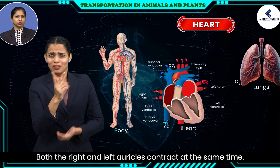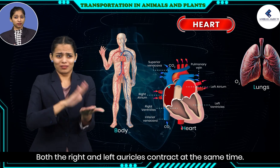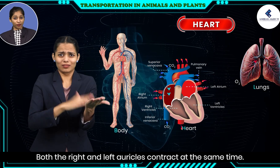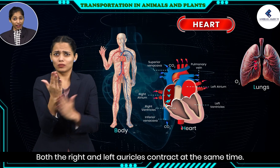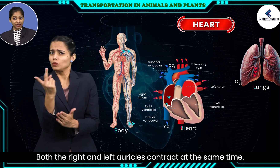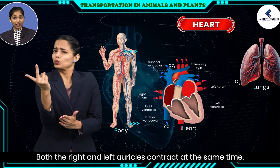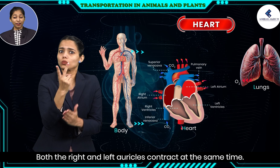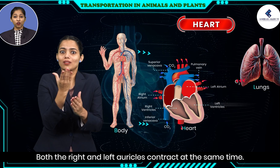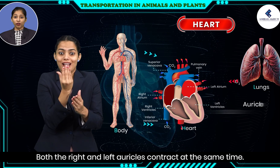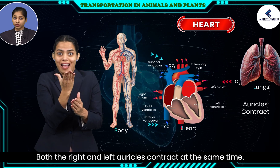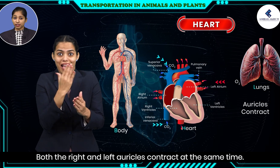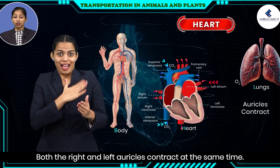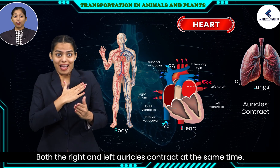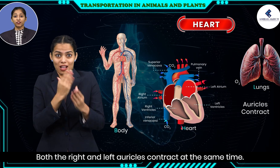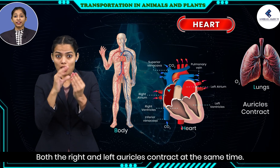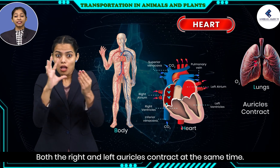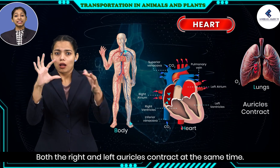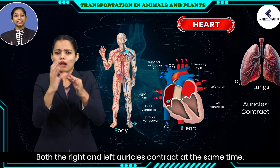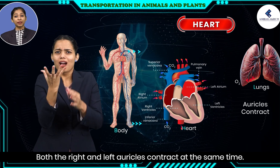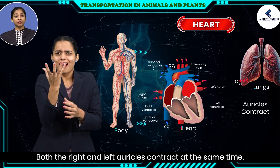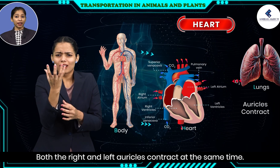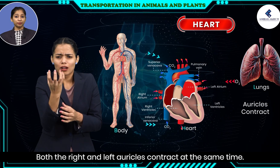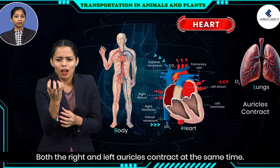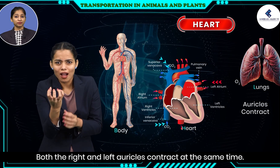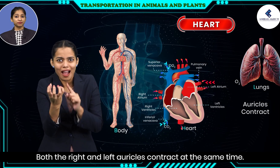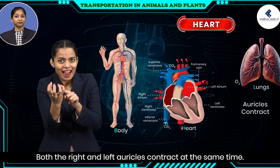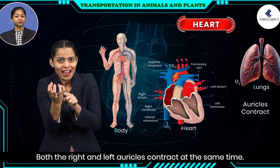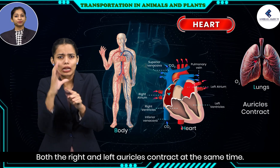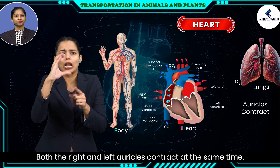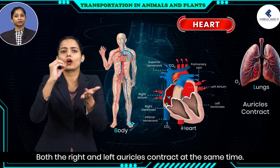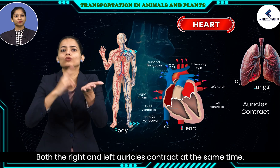Both the right and left auricles contract at the same time.